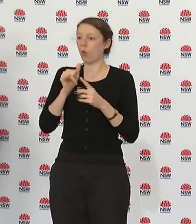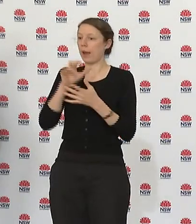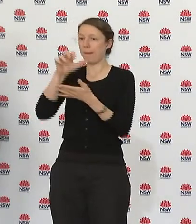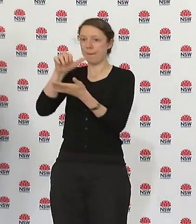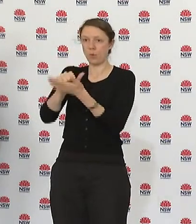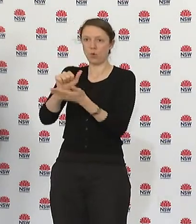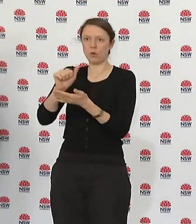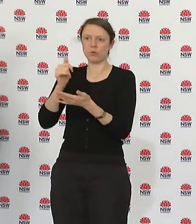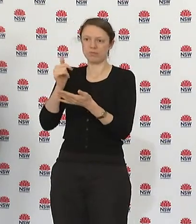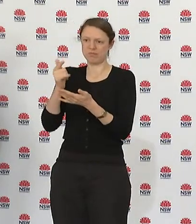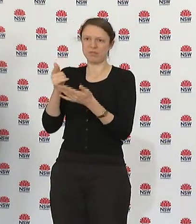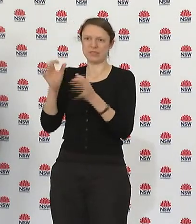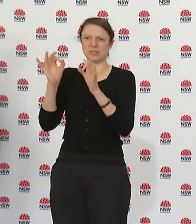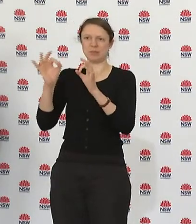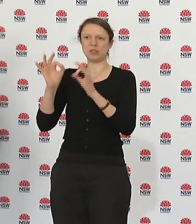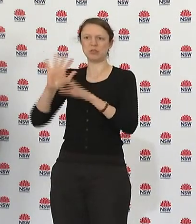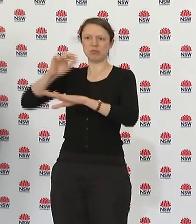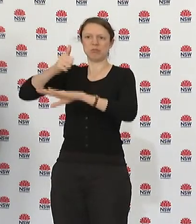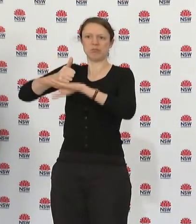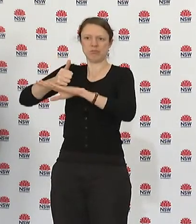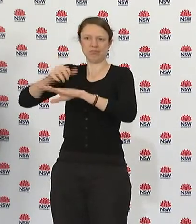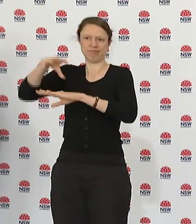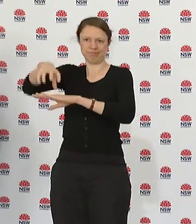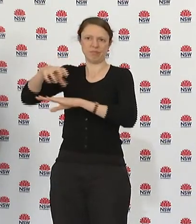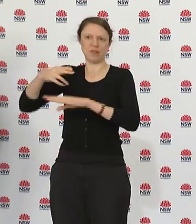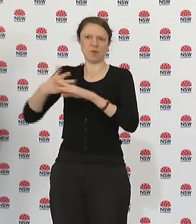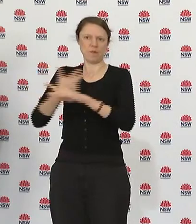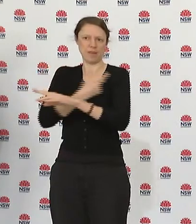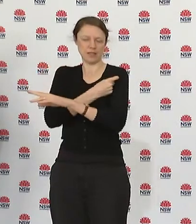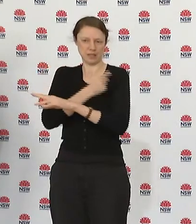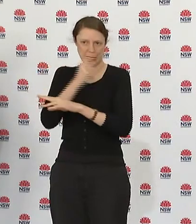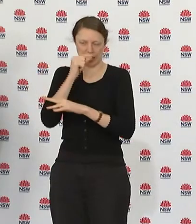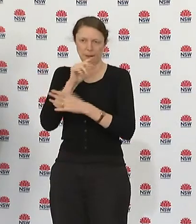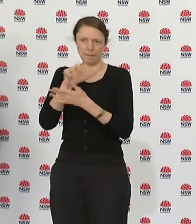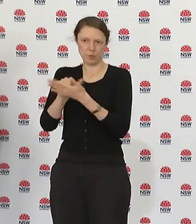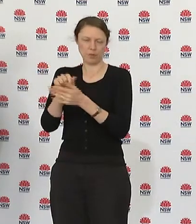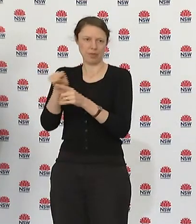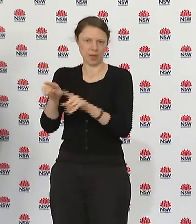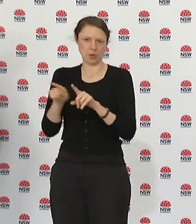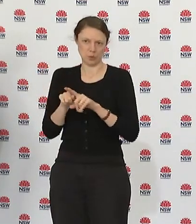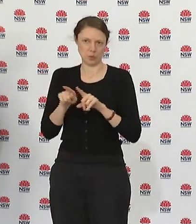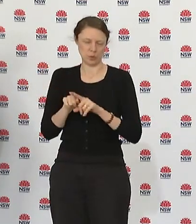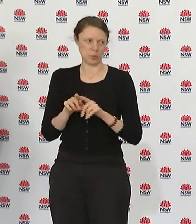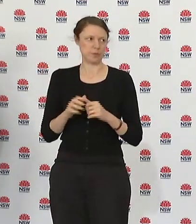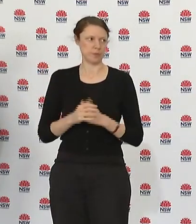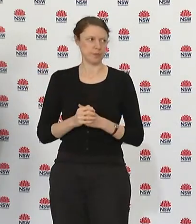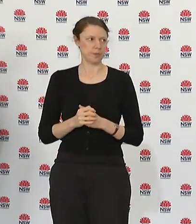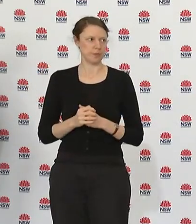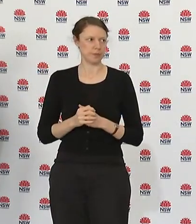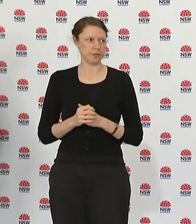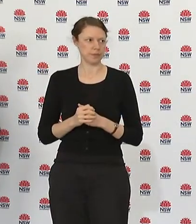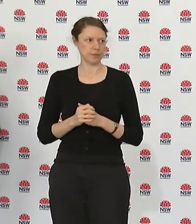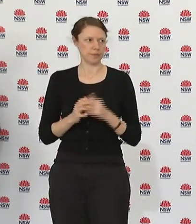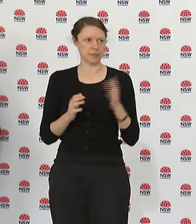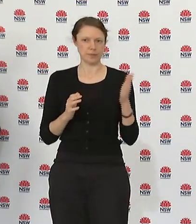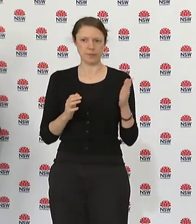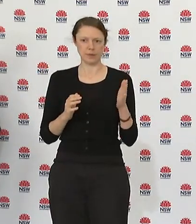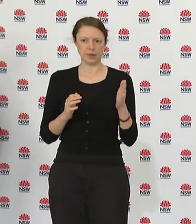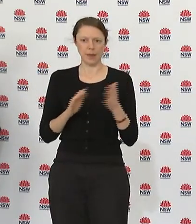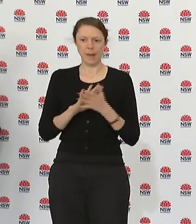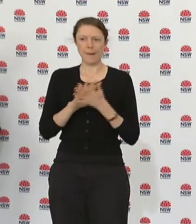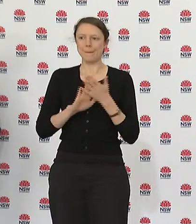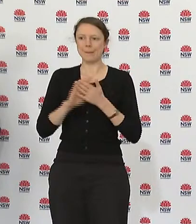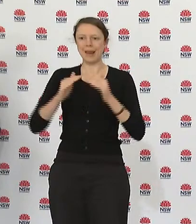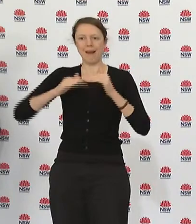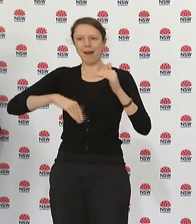one of our hubs. Right, so there's just a few extra hoops to jump through for under 40s. Sorry? There's just a few extra hoops to jump through for under 40s, or it's the